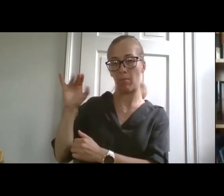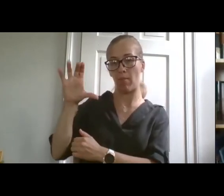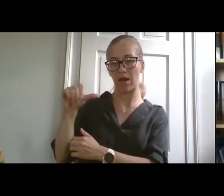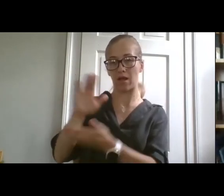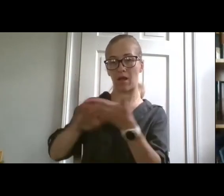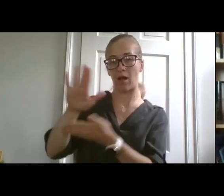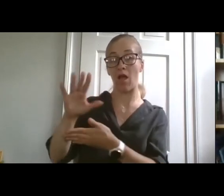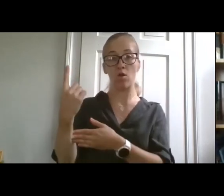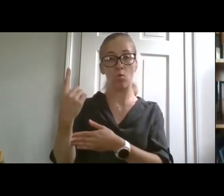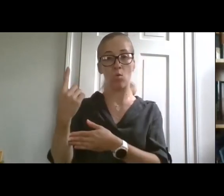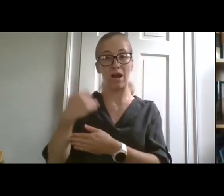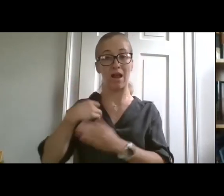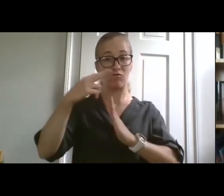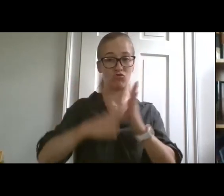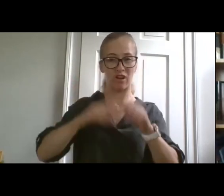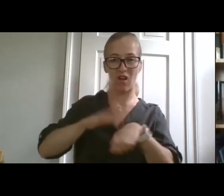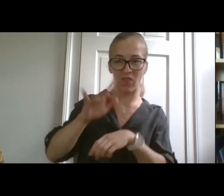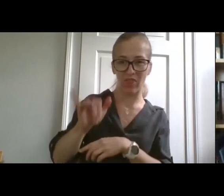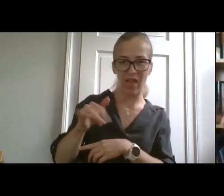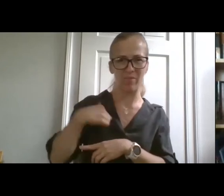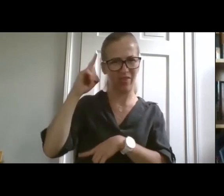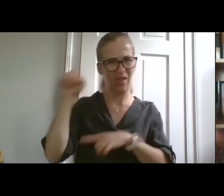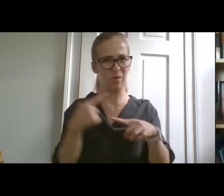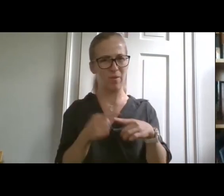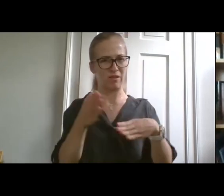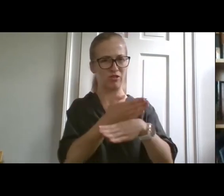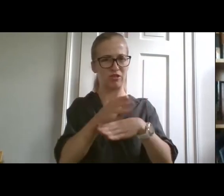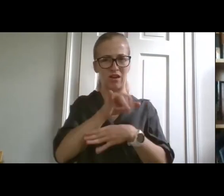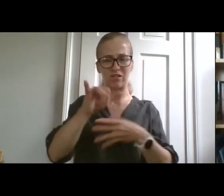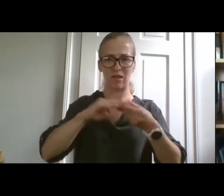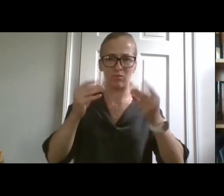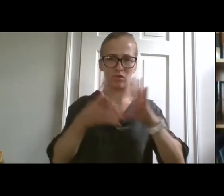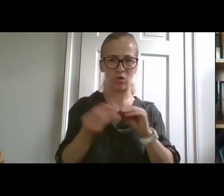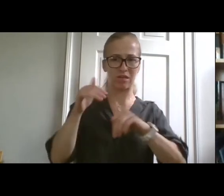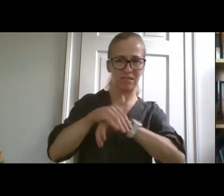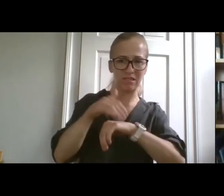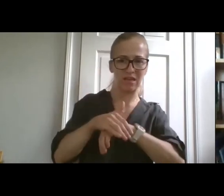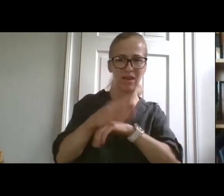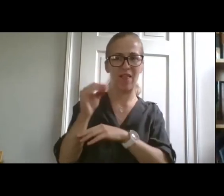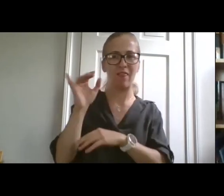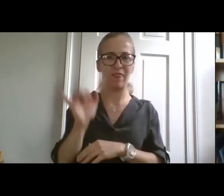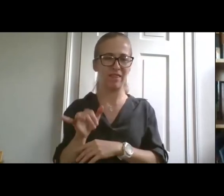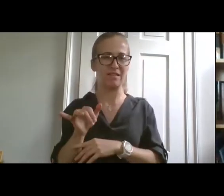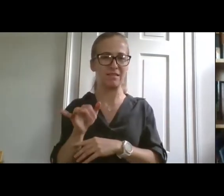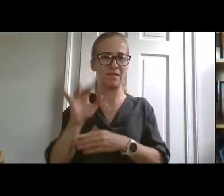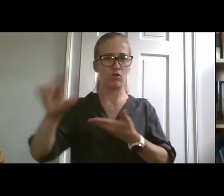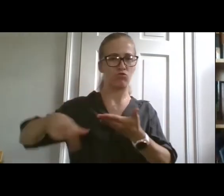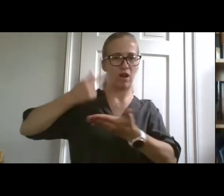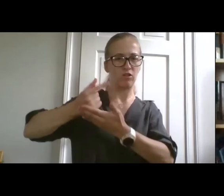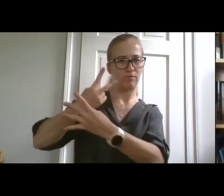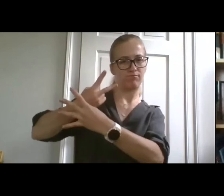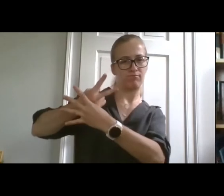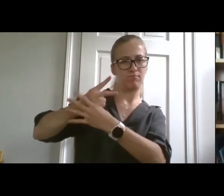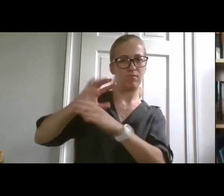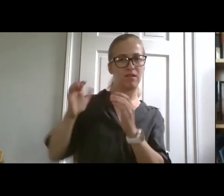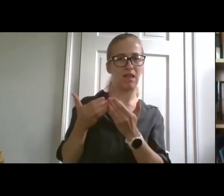of them had a read on it, and I started thinking about sharing the same story tonight with all of you. And this was a graduate class, so they were graduate students. And